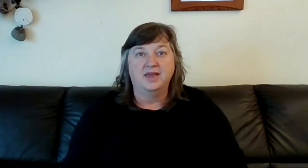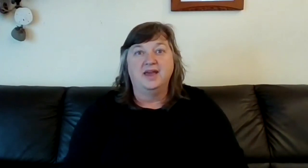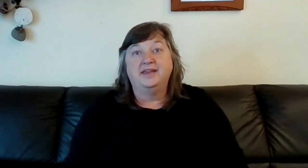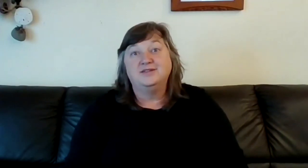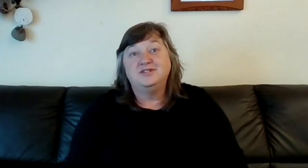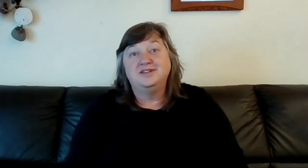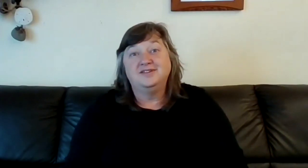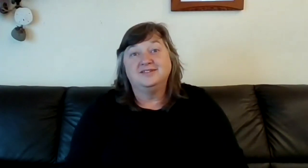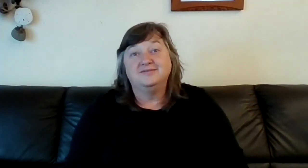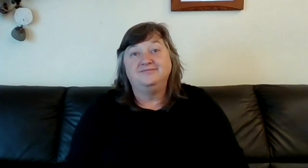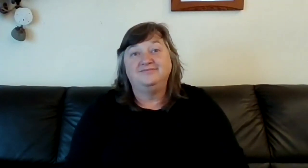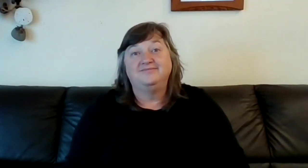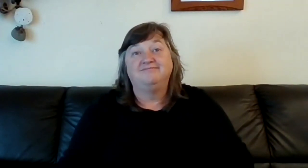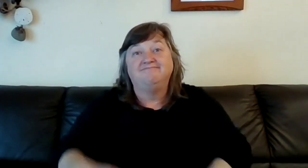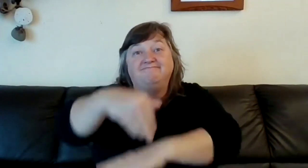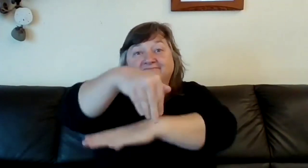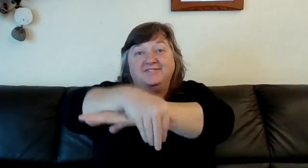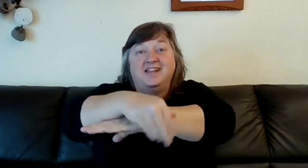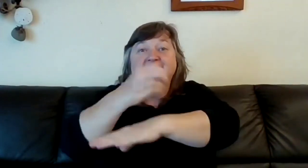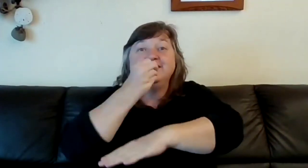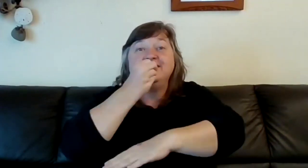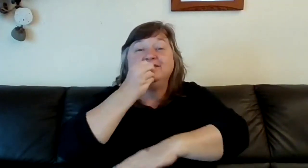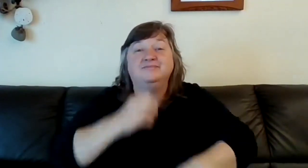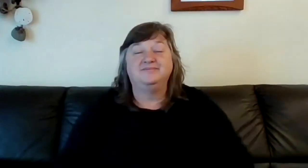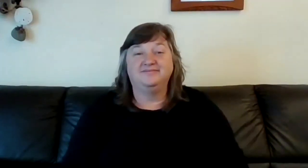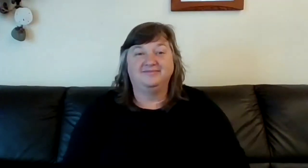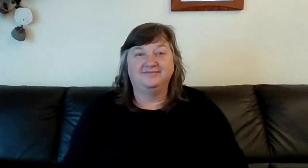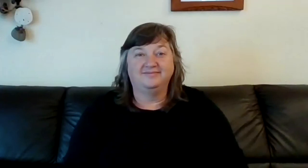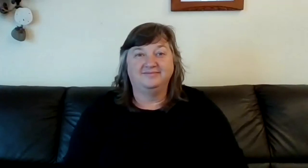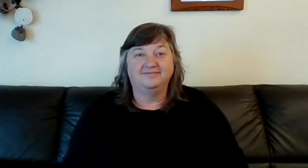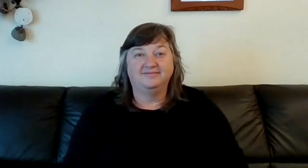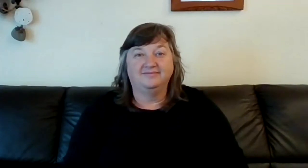And guess what dinner is? Night eat.